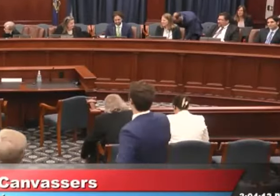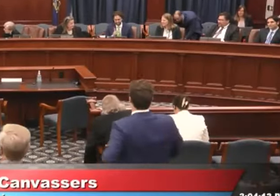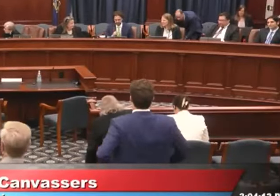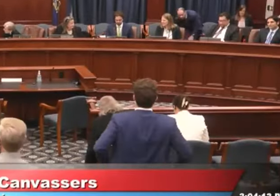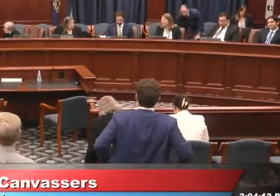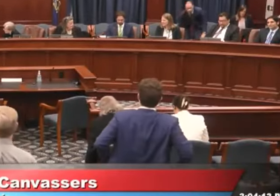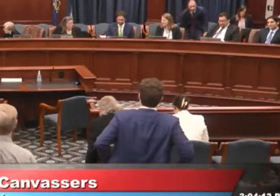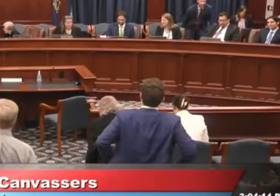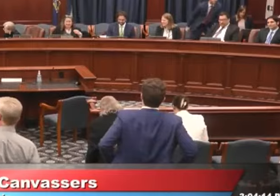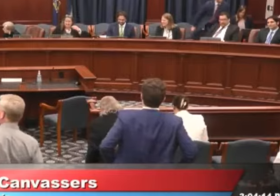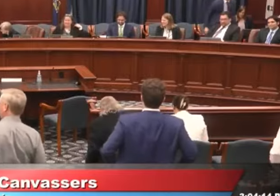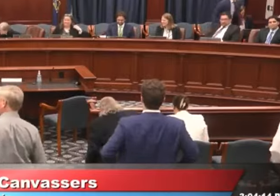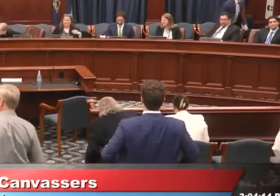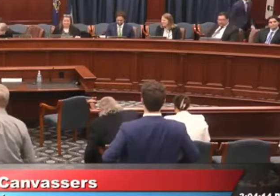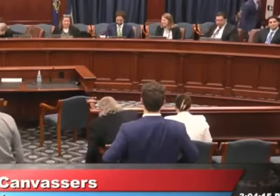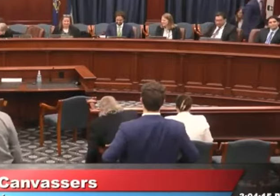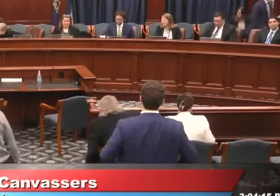That one, okay.